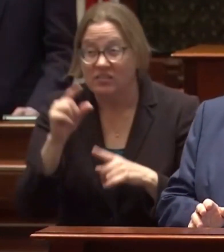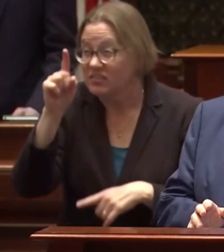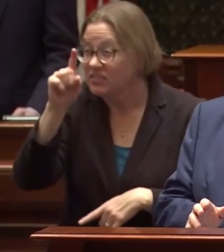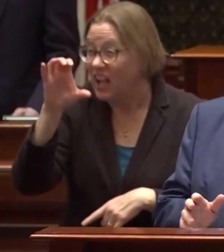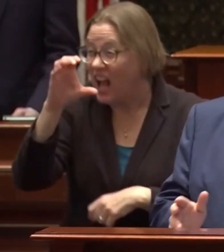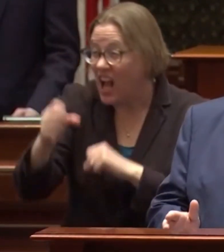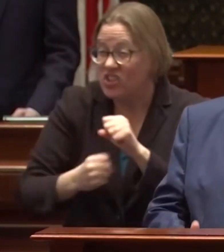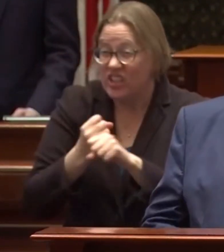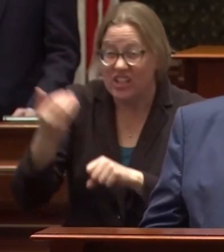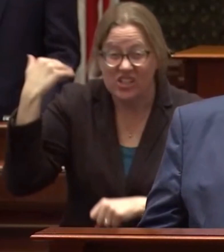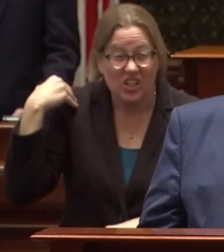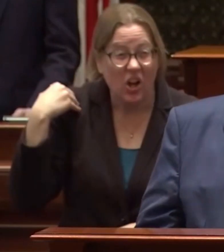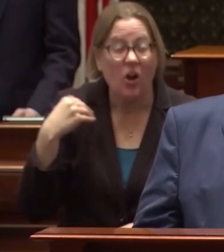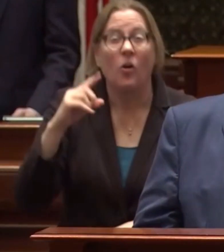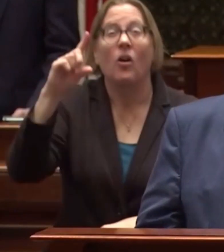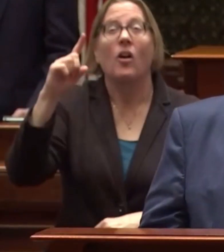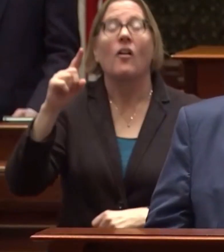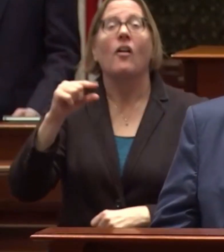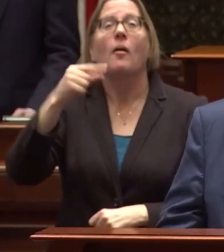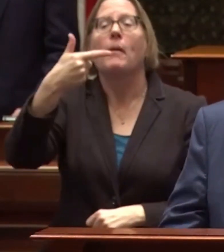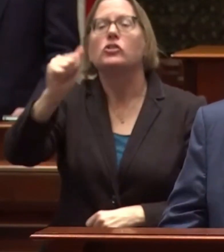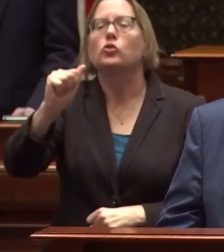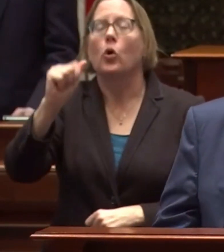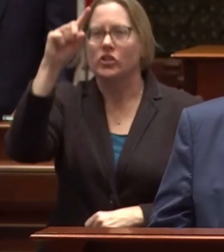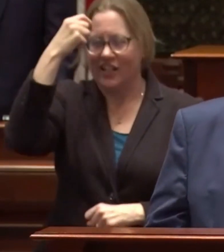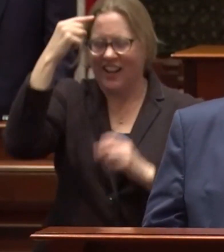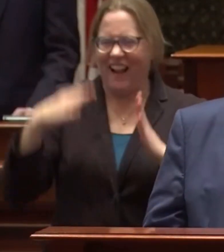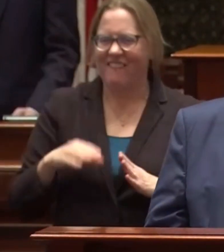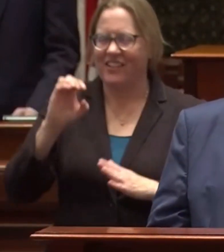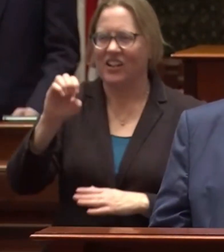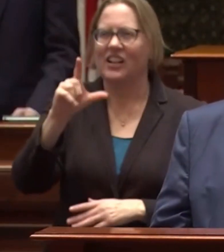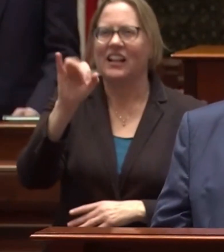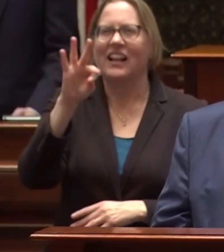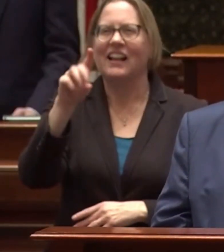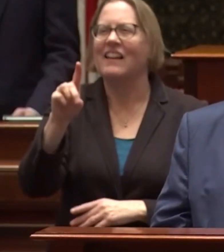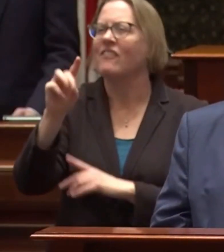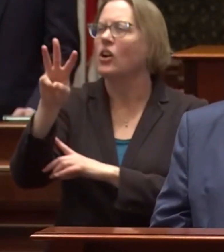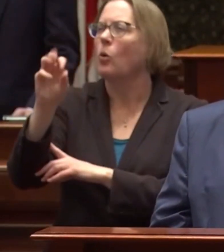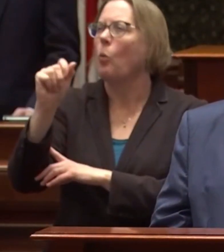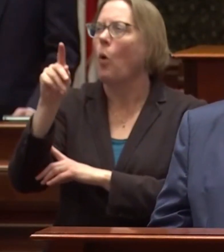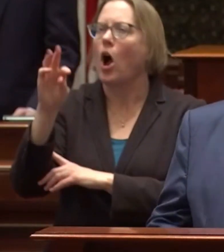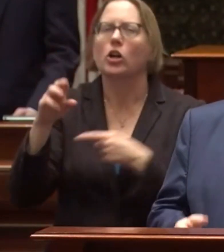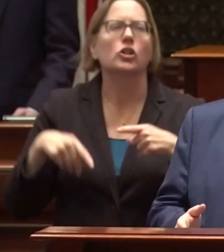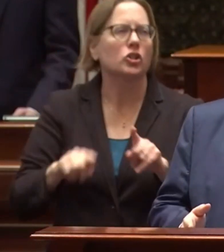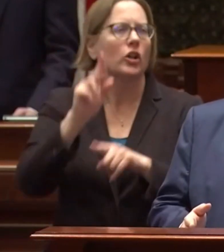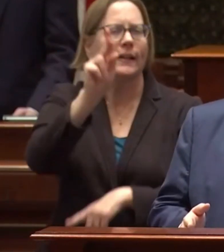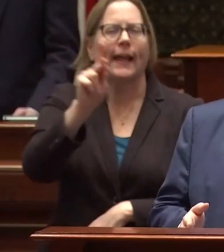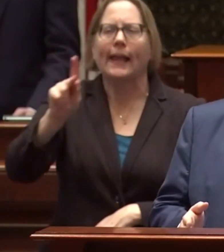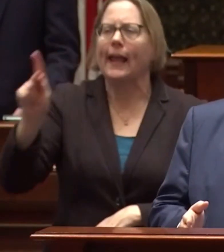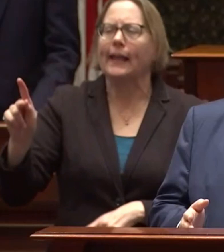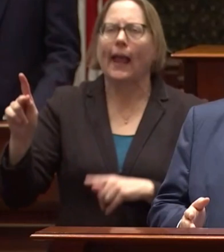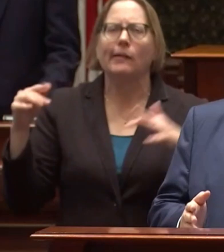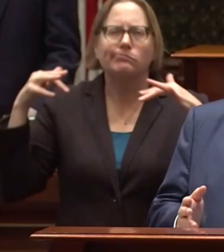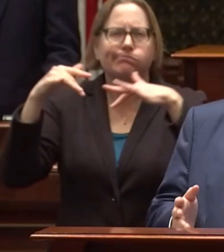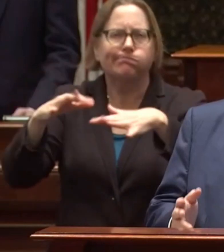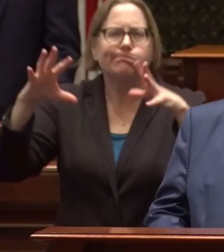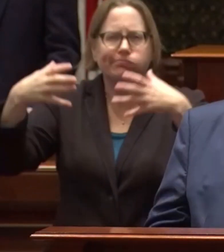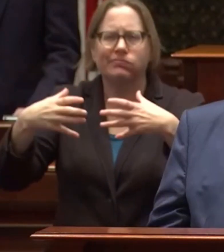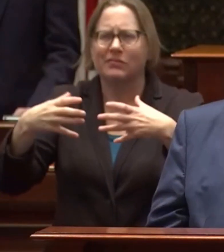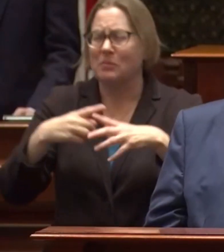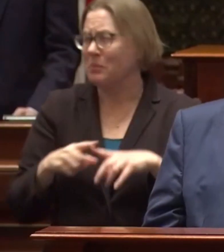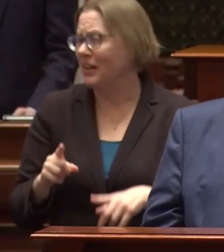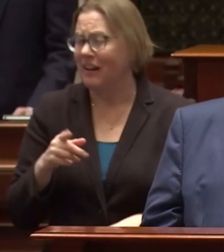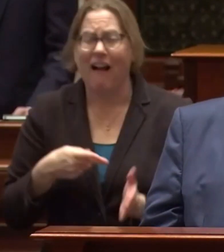100 years ago by Georgia Governor Clifford Walker at a Ku Klux Klan rally. But the reality is, it could have